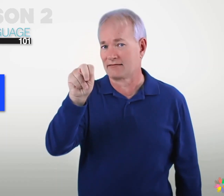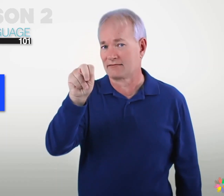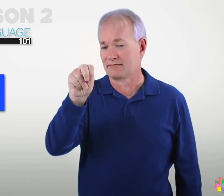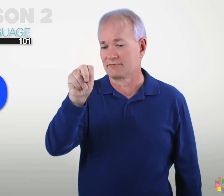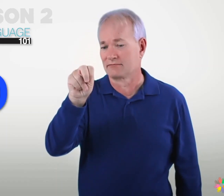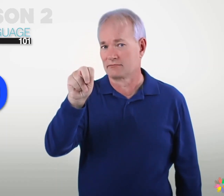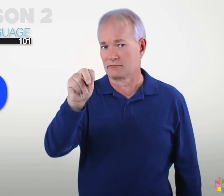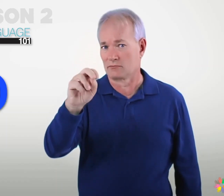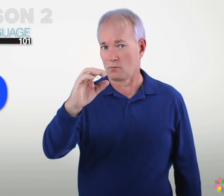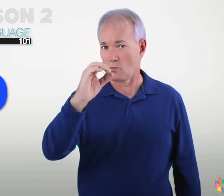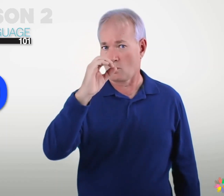N.